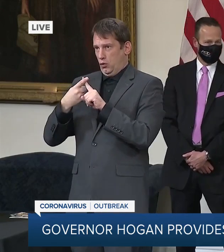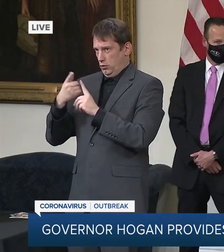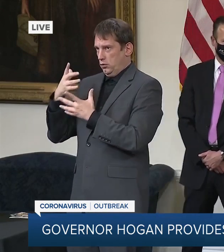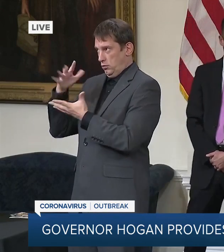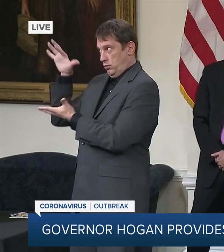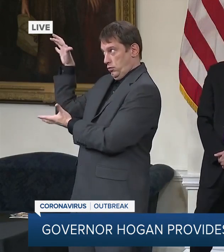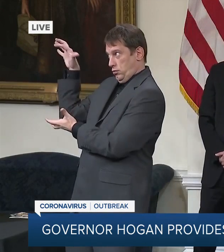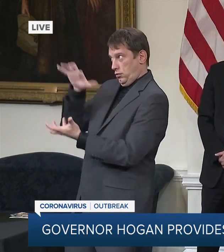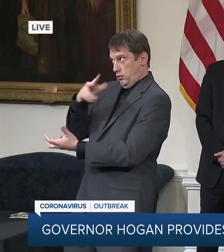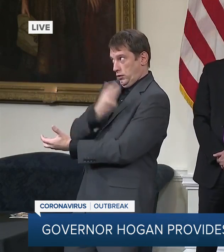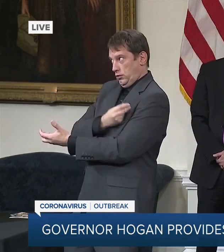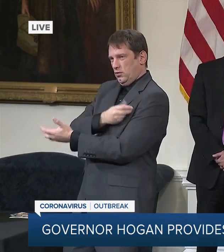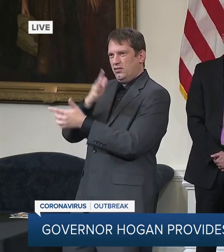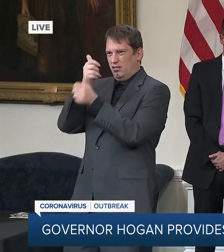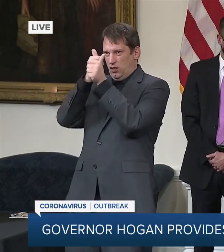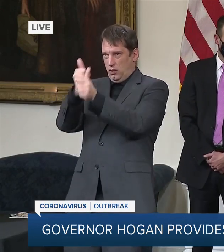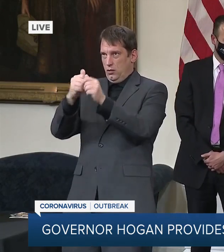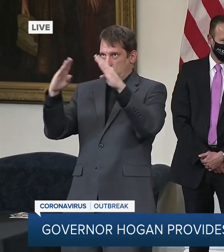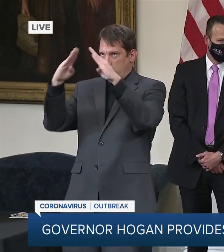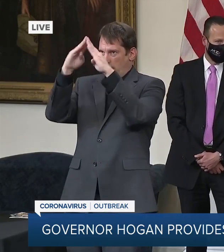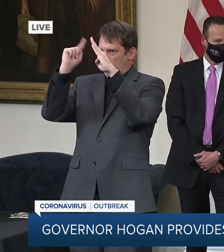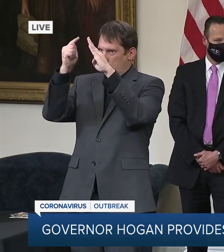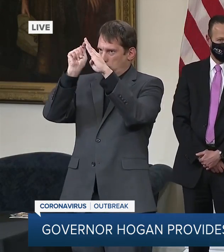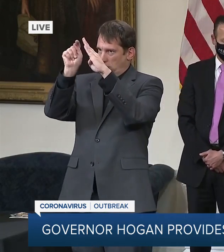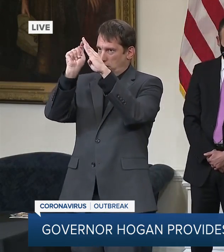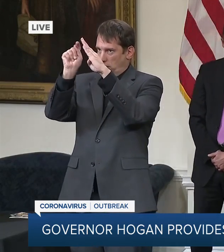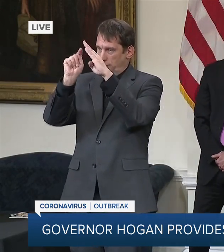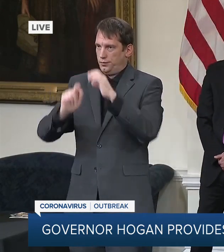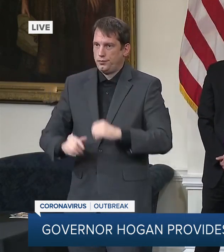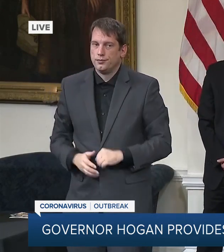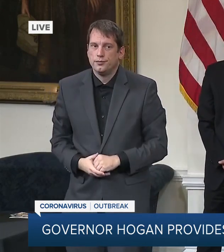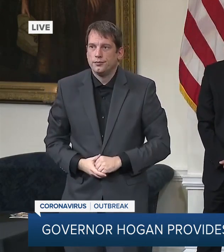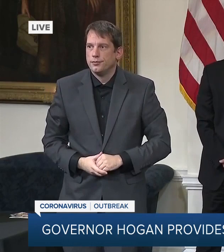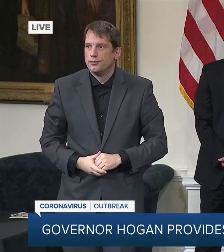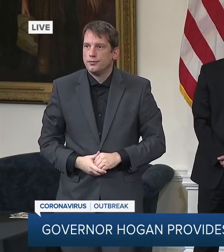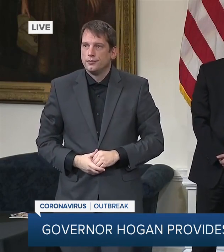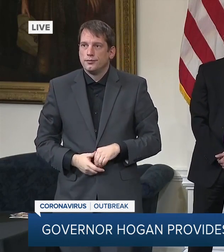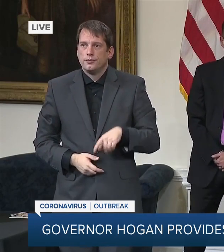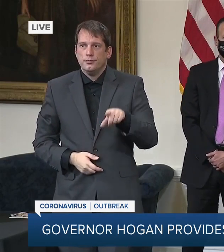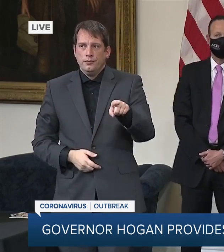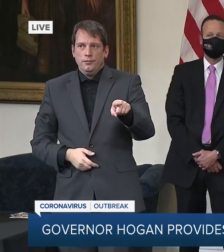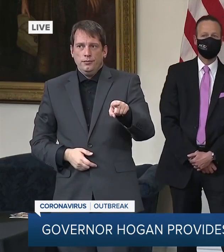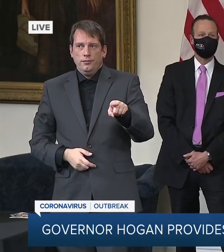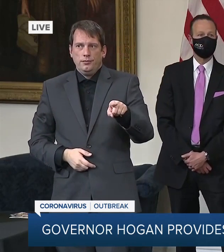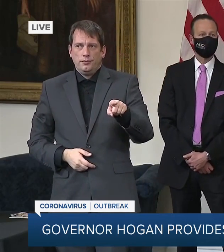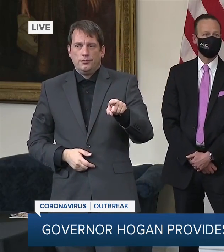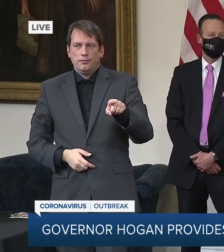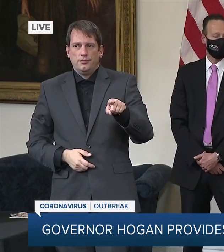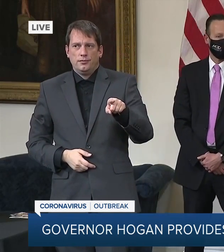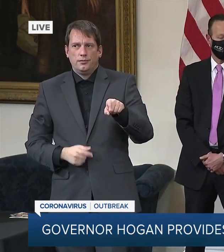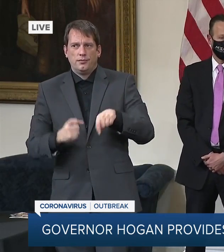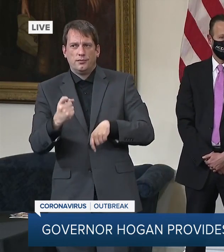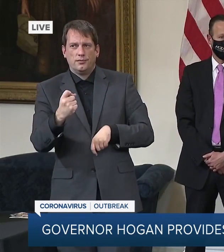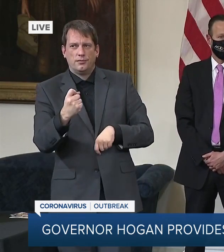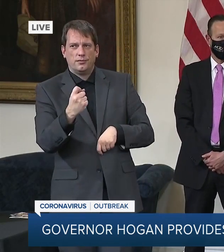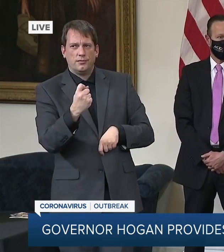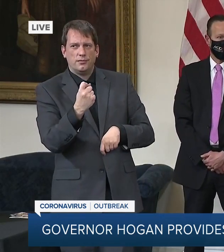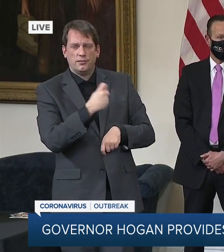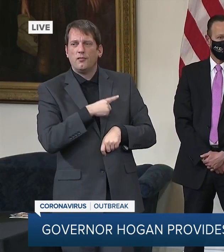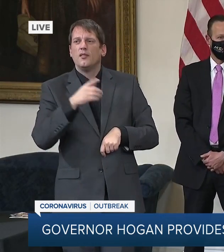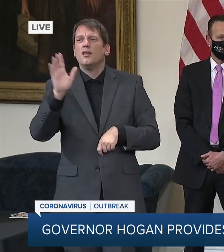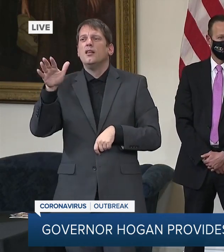for tests and quarantines for people who travel during the holidays? Well, it's, we're not going to be out there,